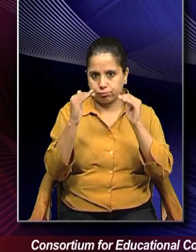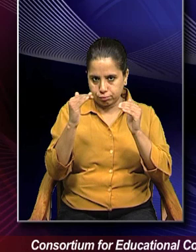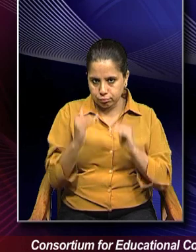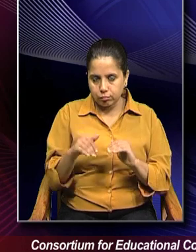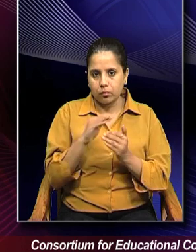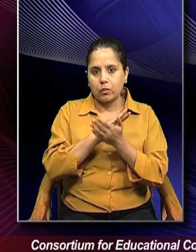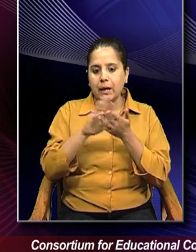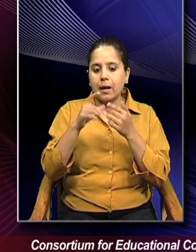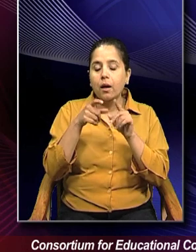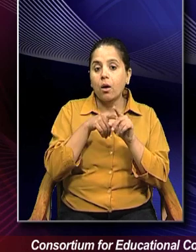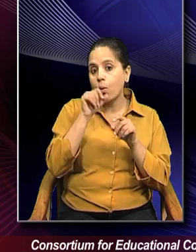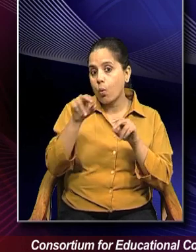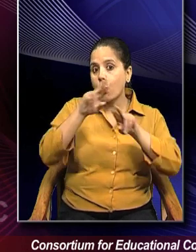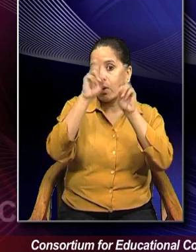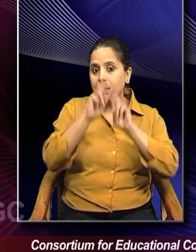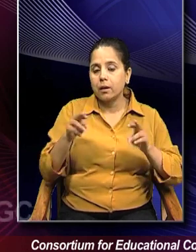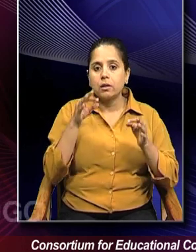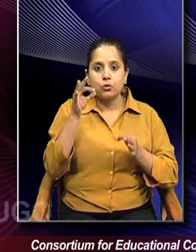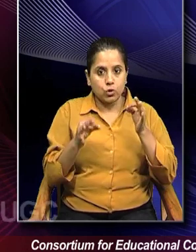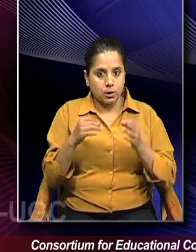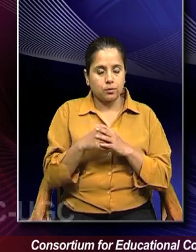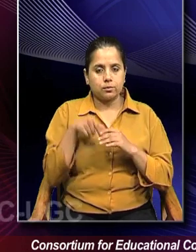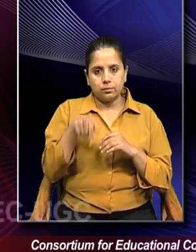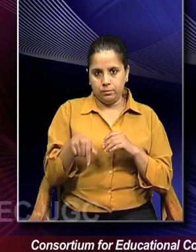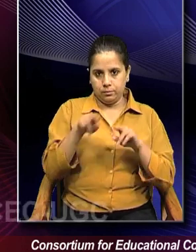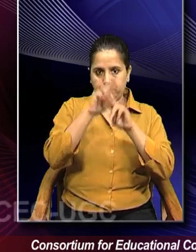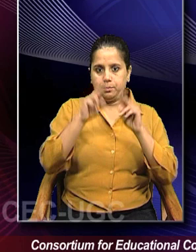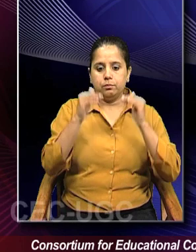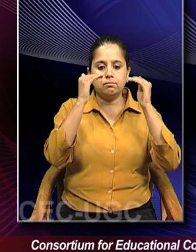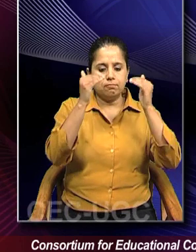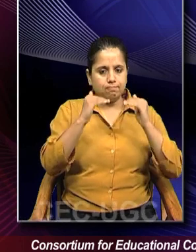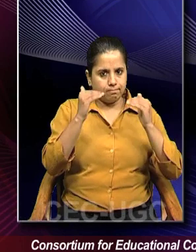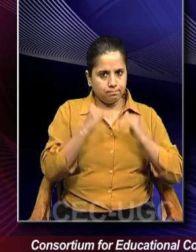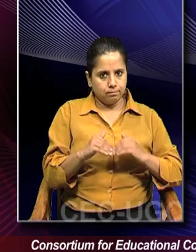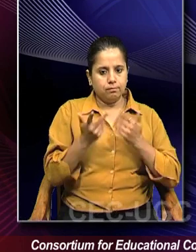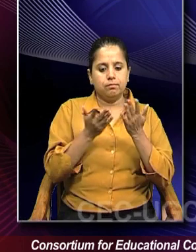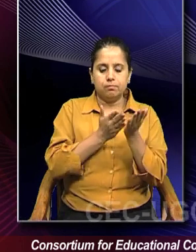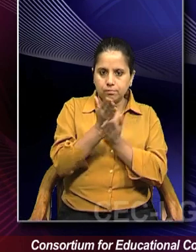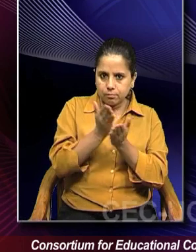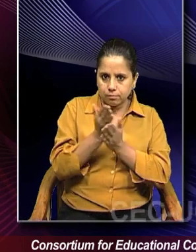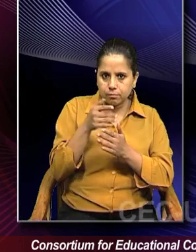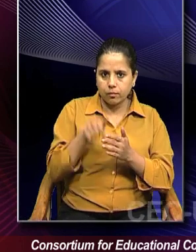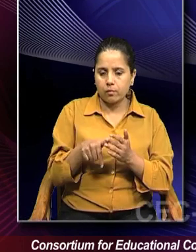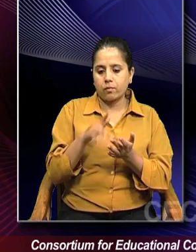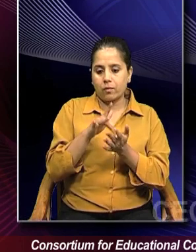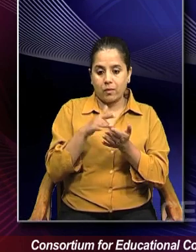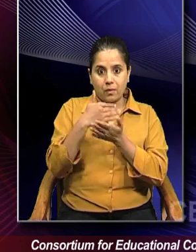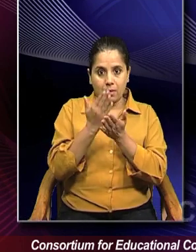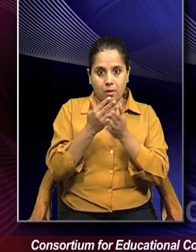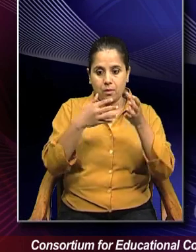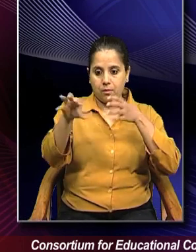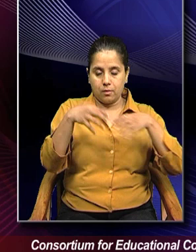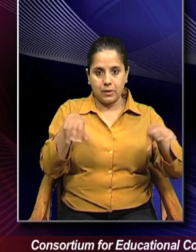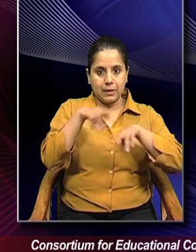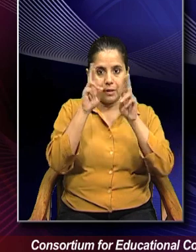international justice. International order is a pattern or disposition of international